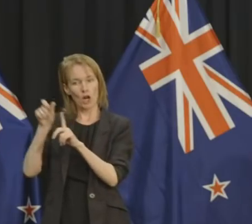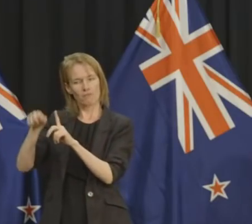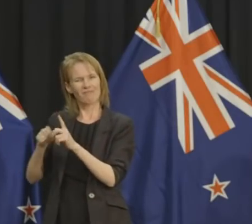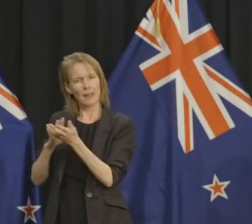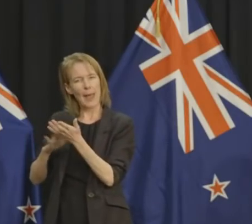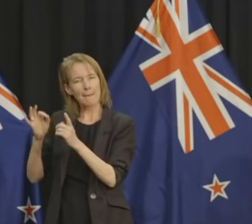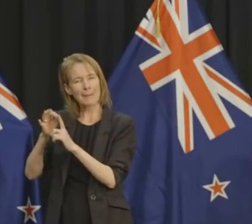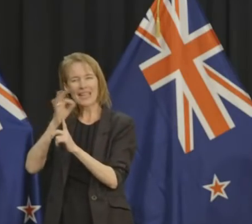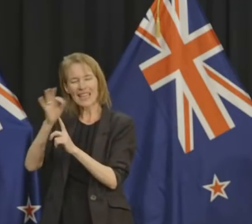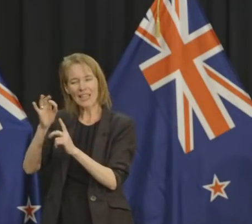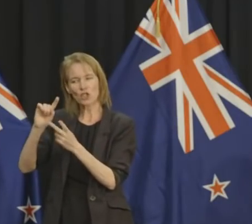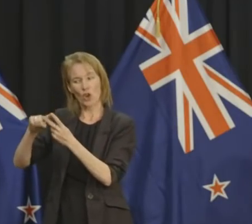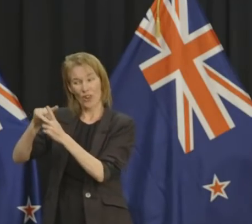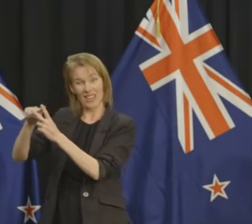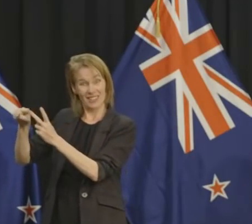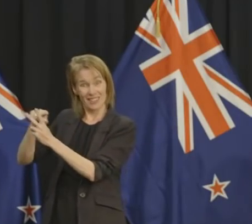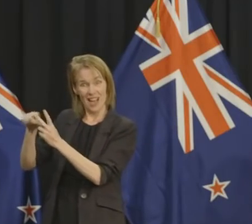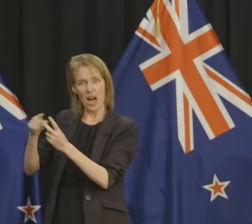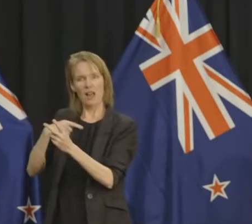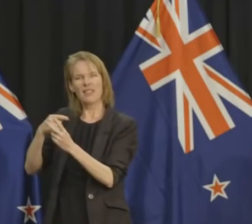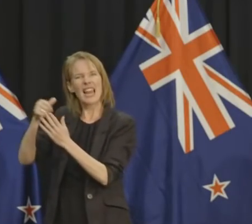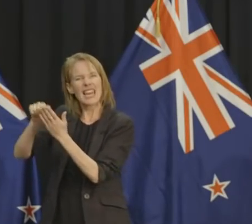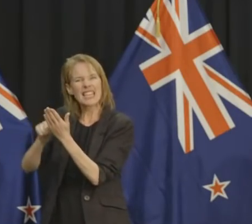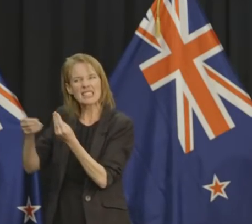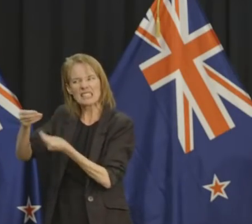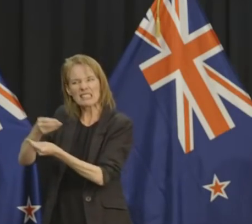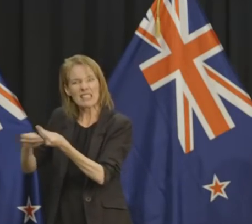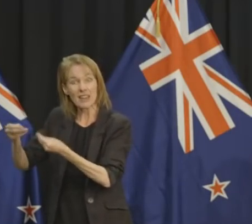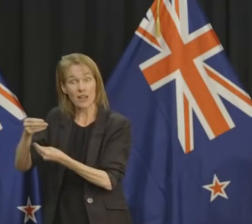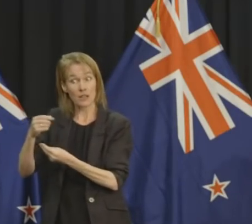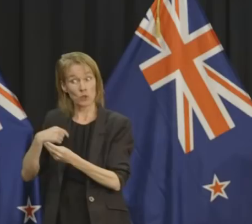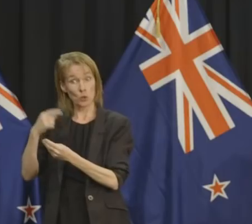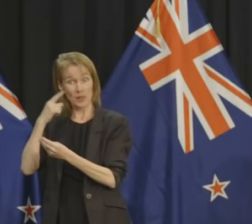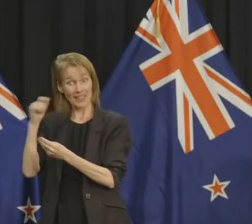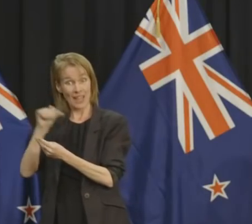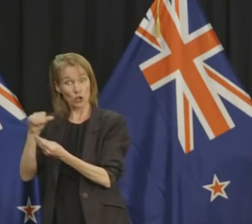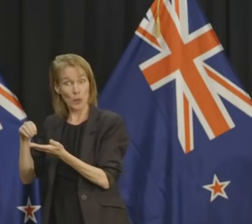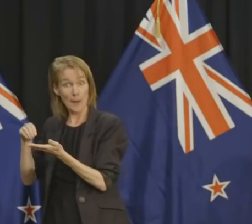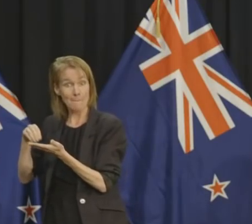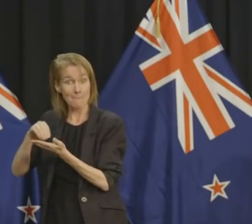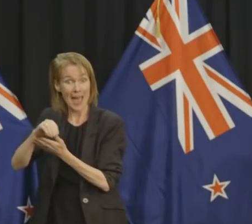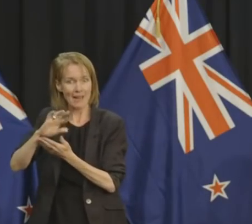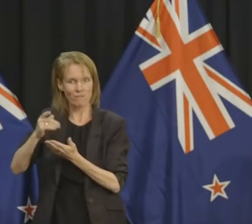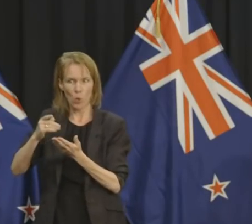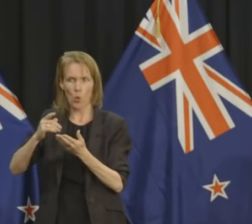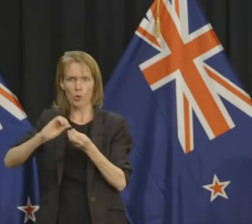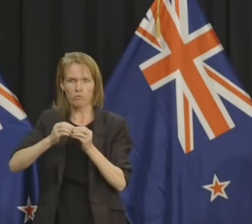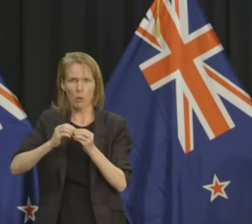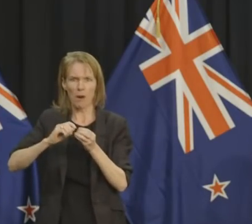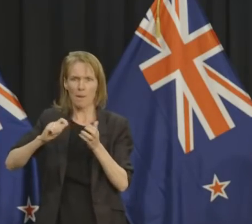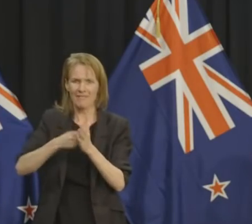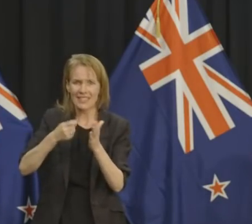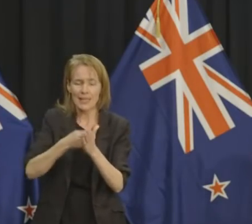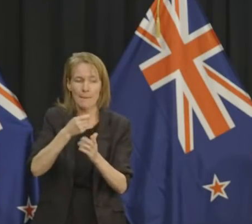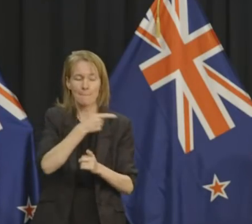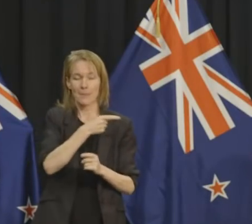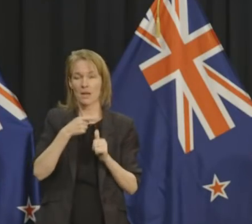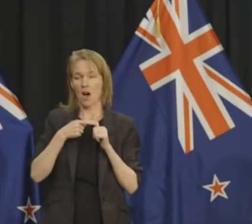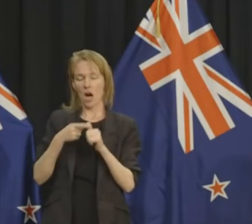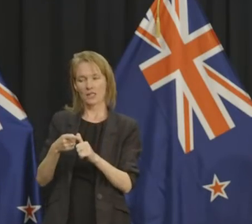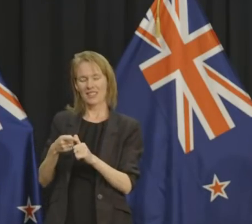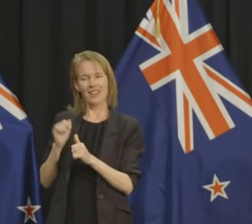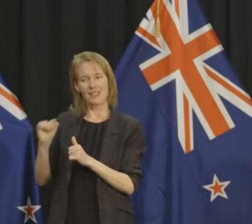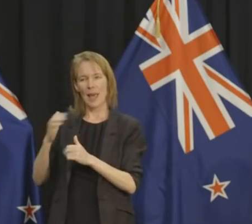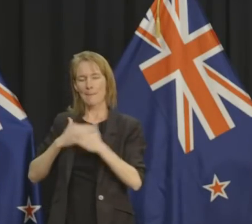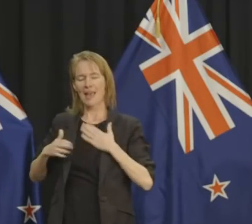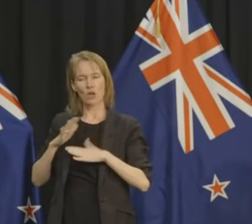Oh, look, I think their behaviour was unethical. I think it was unacceptable, but I still think that we as a government have a responsibility to get to the